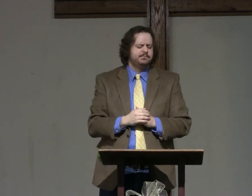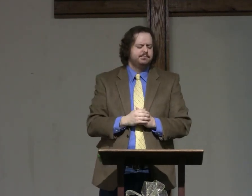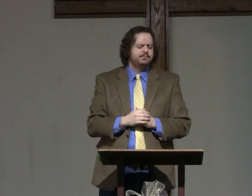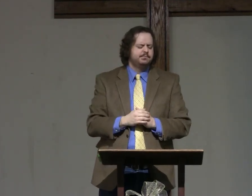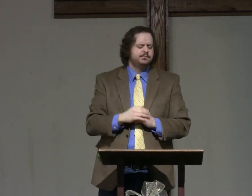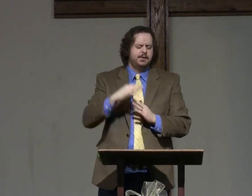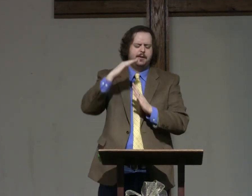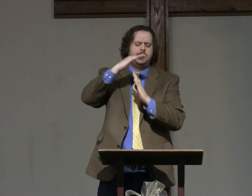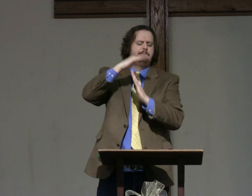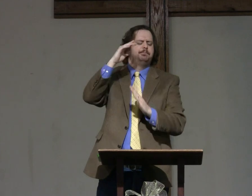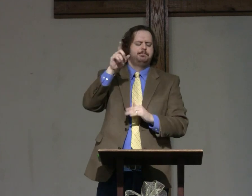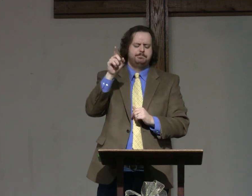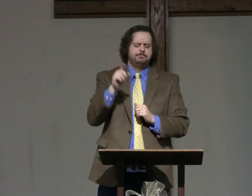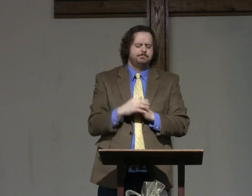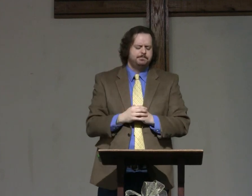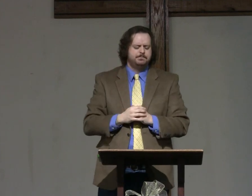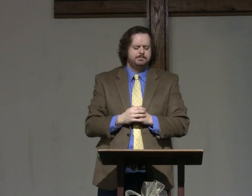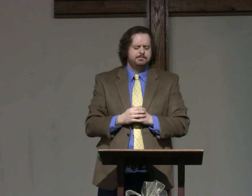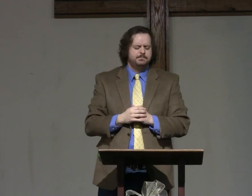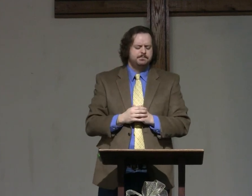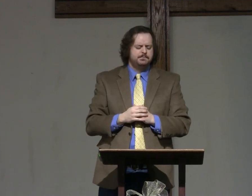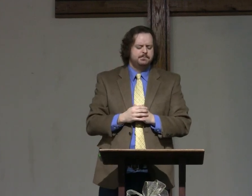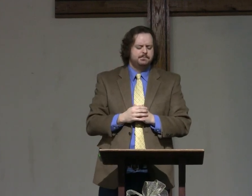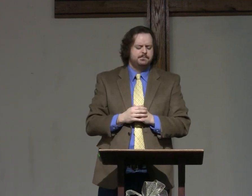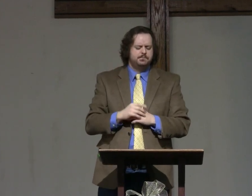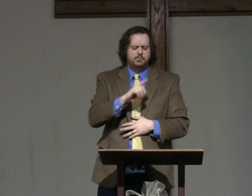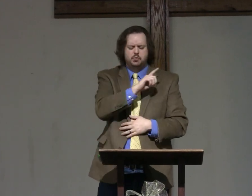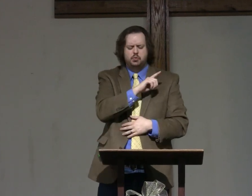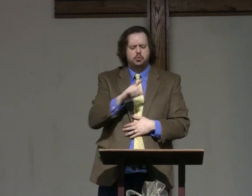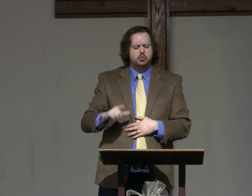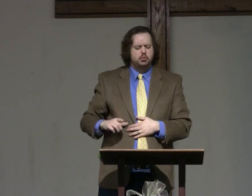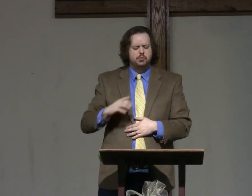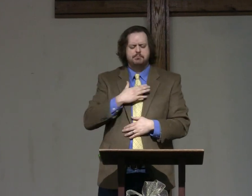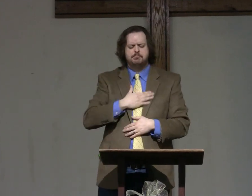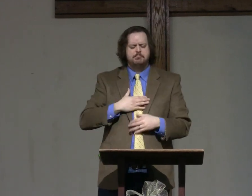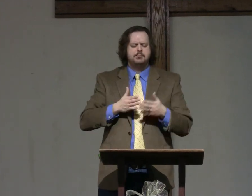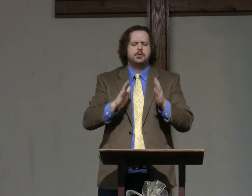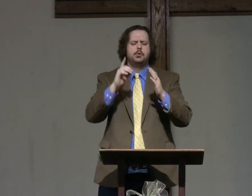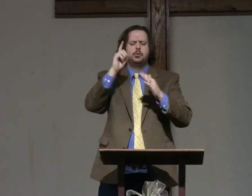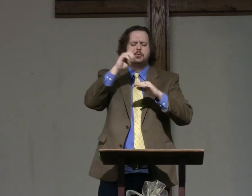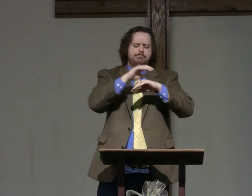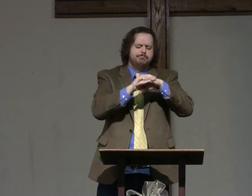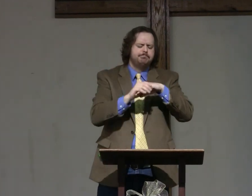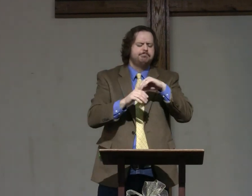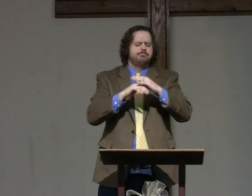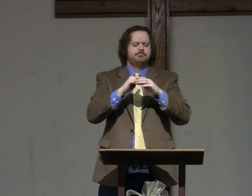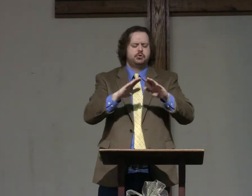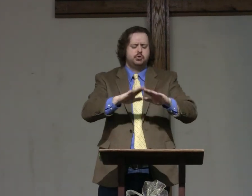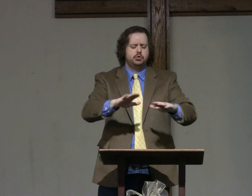And remember, remind us that Jesus is the greatest gift. Please